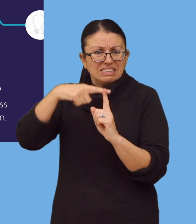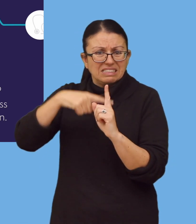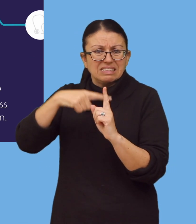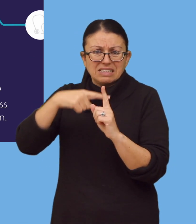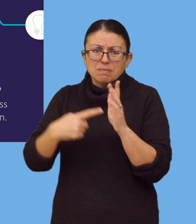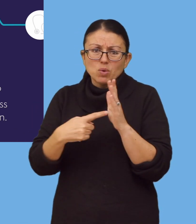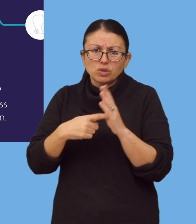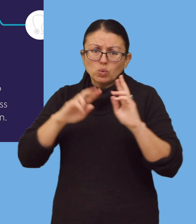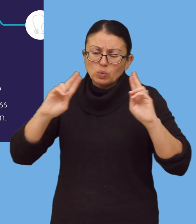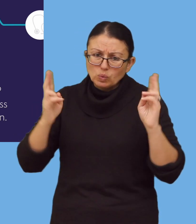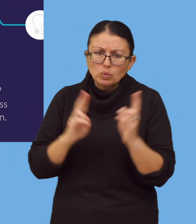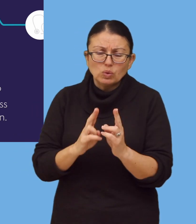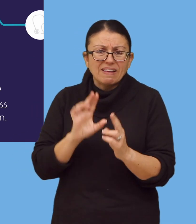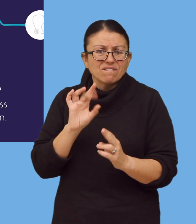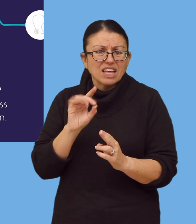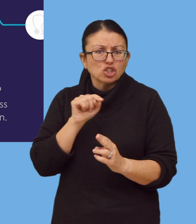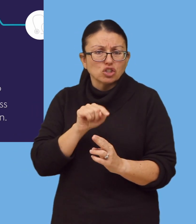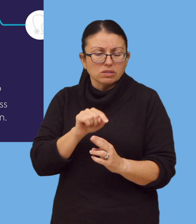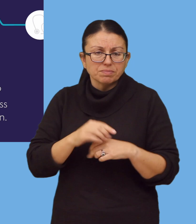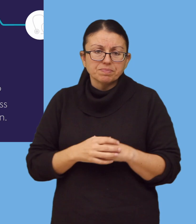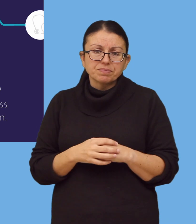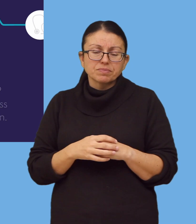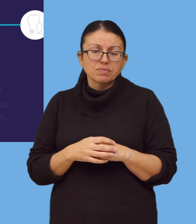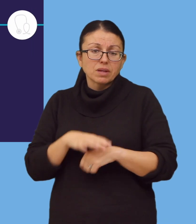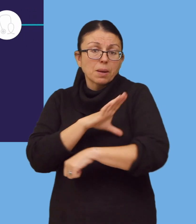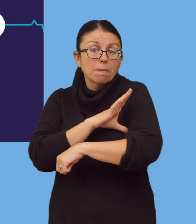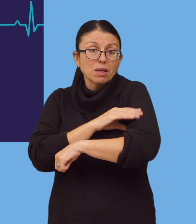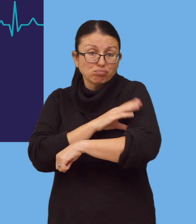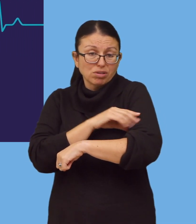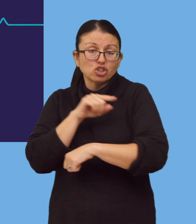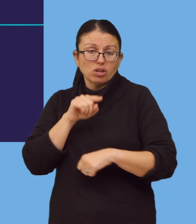feel less tired and may stop you needing a blood transfusion.